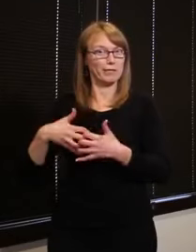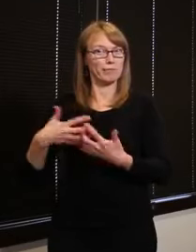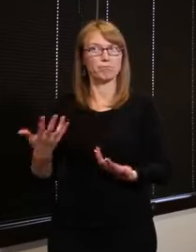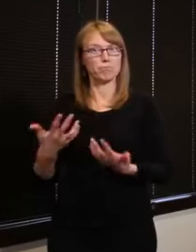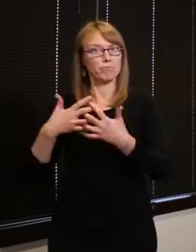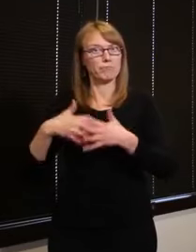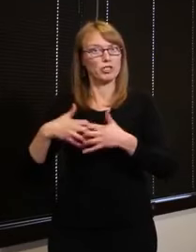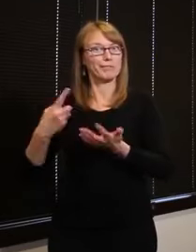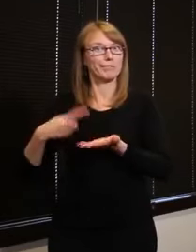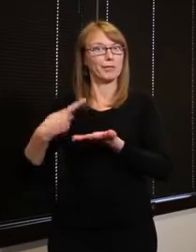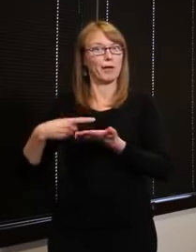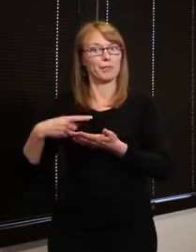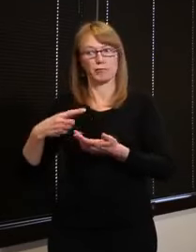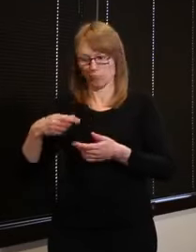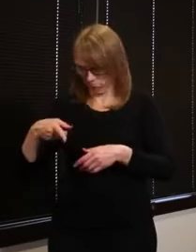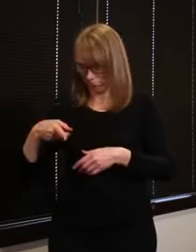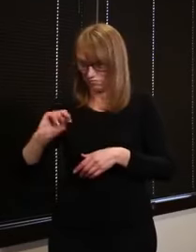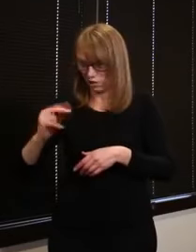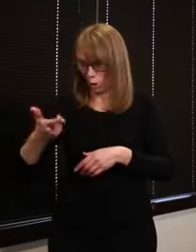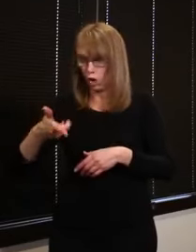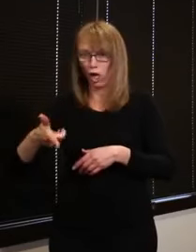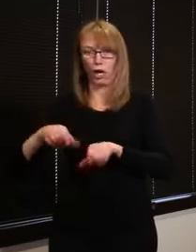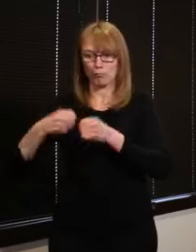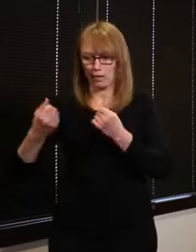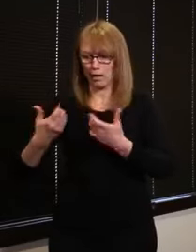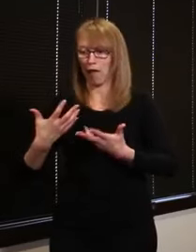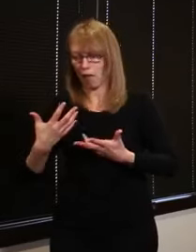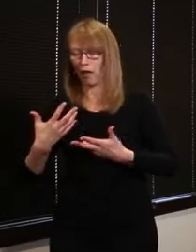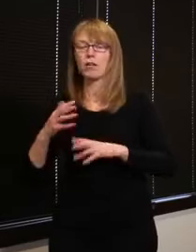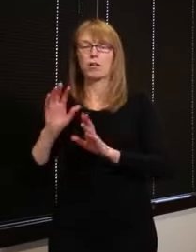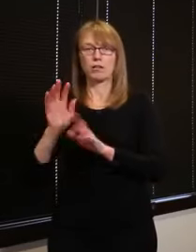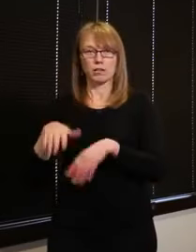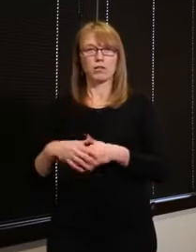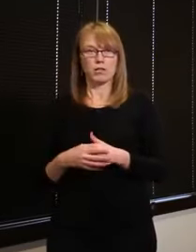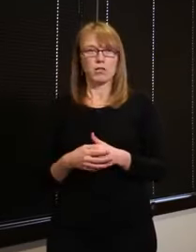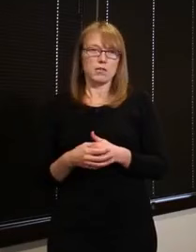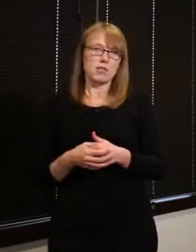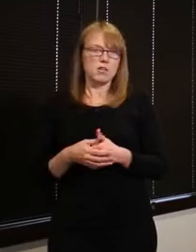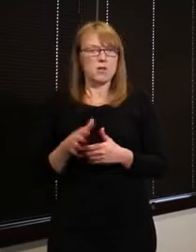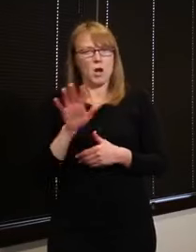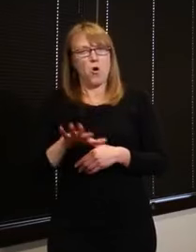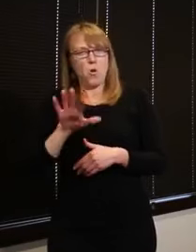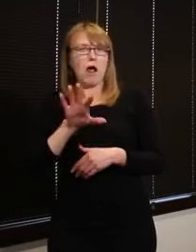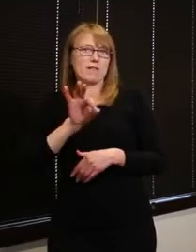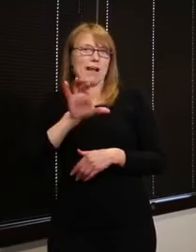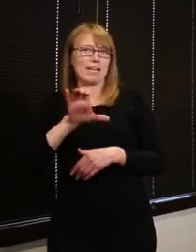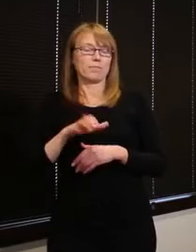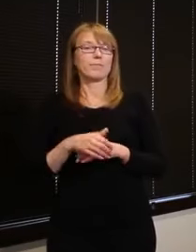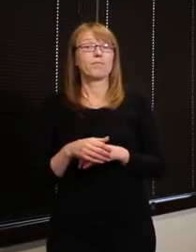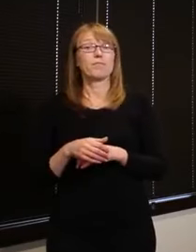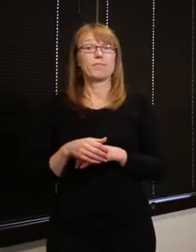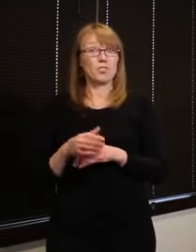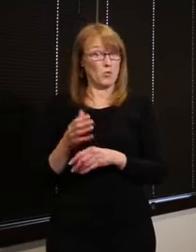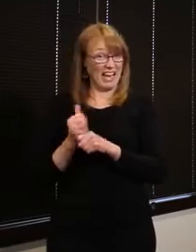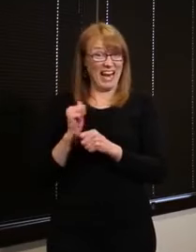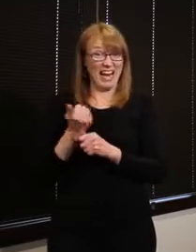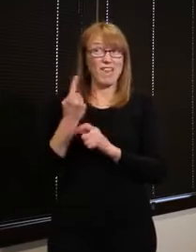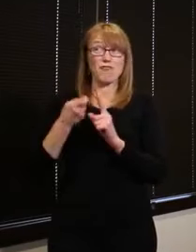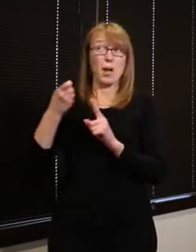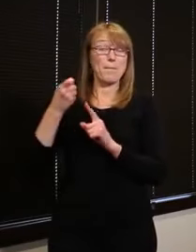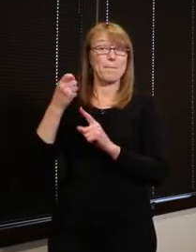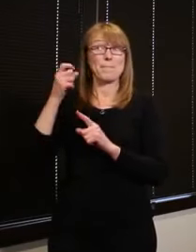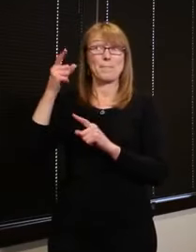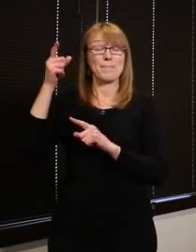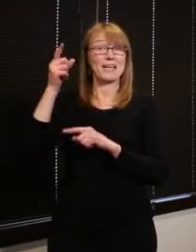around 900. Now, I'm not aware of any ventilators that we have from the Strategic National Stockpile. And I've